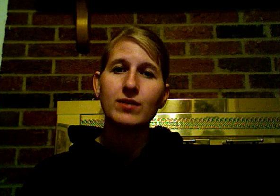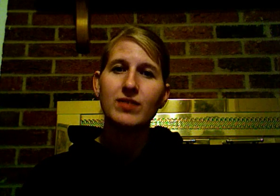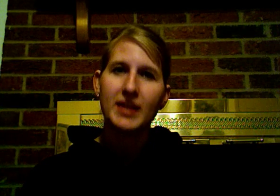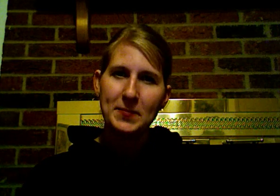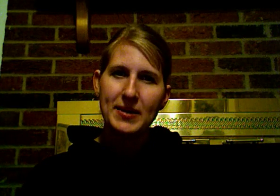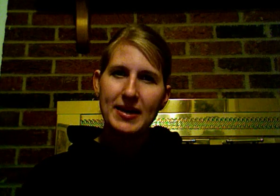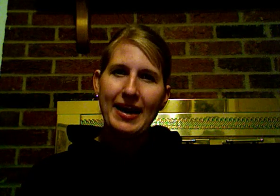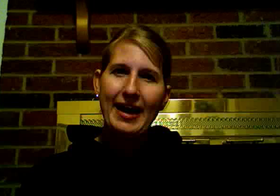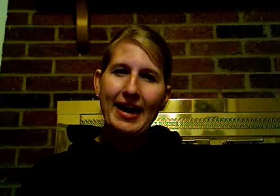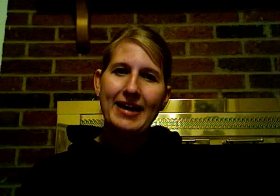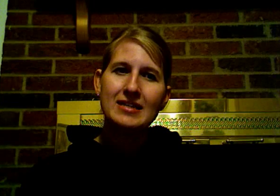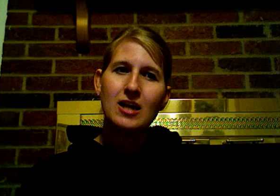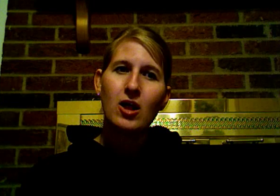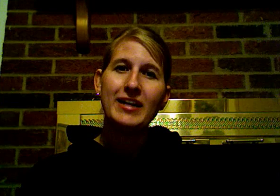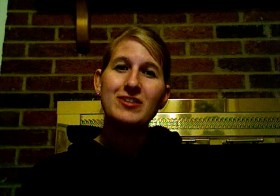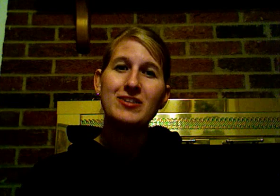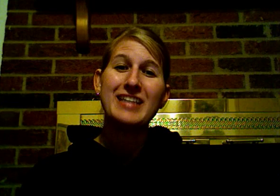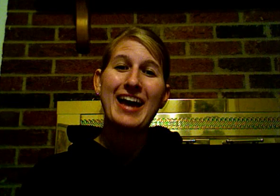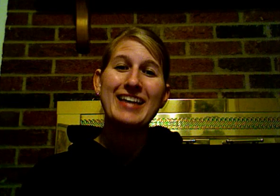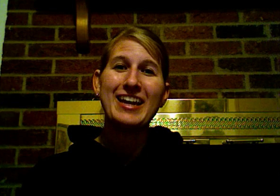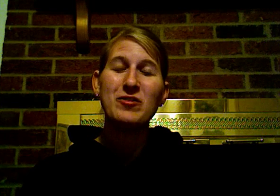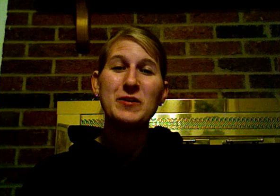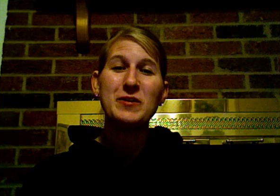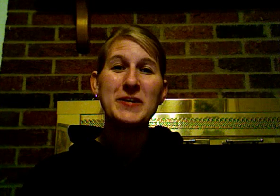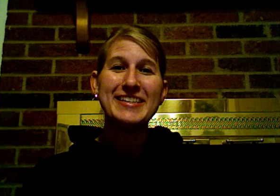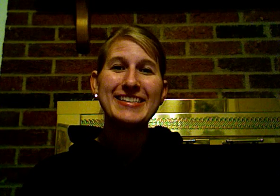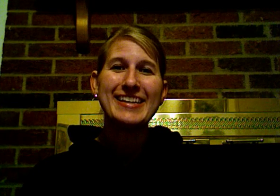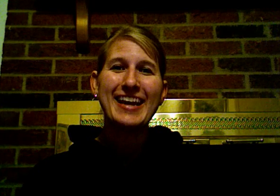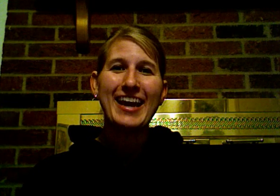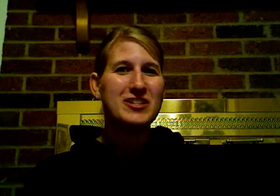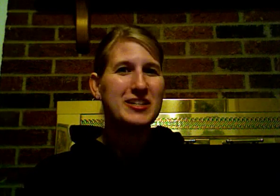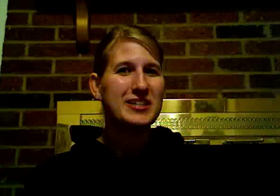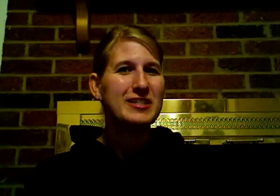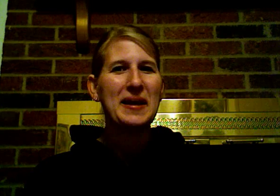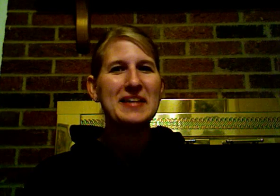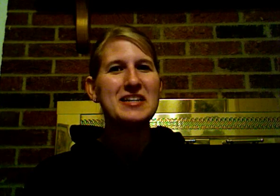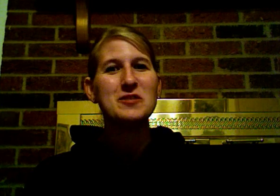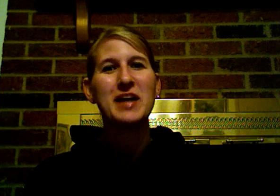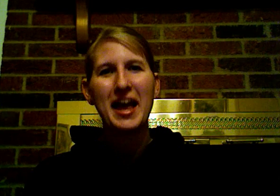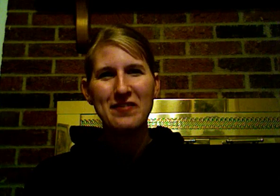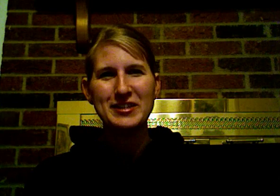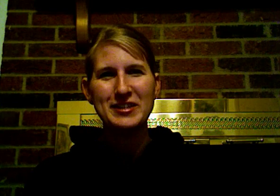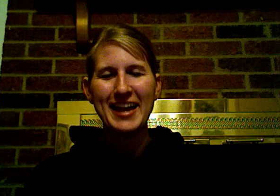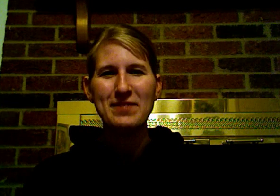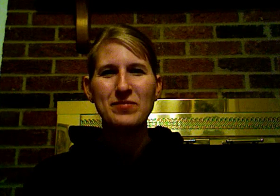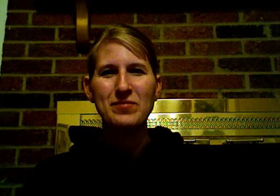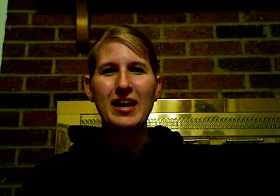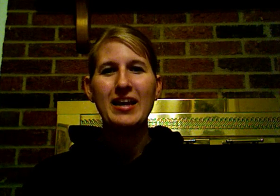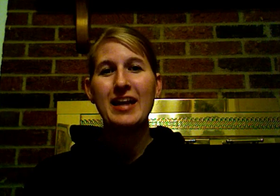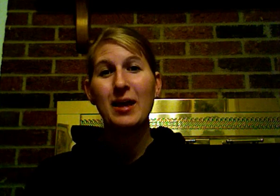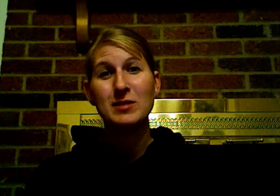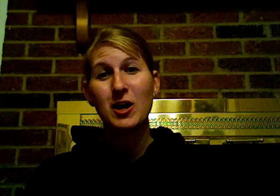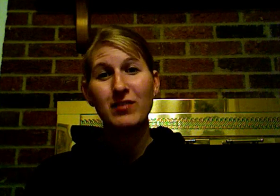of them. And all I can do is ask that you ignore it and just pay attention to what I have to say. And again, I'm sorry